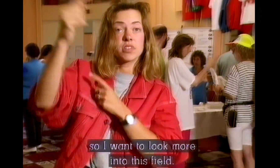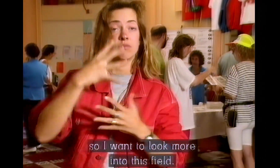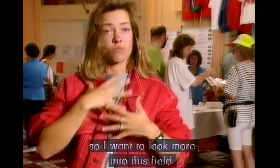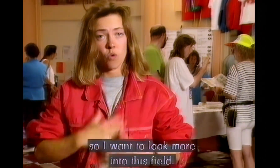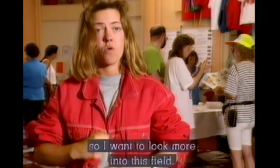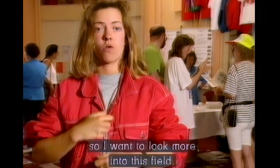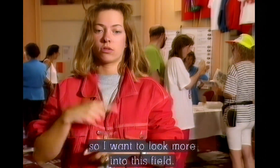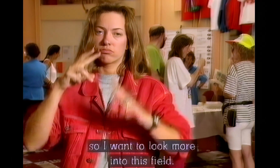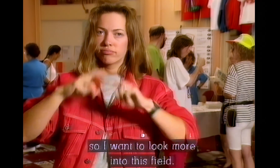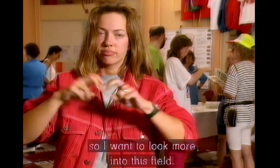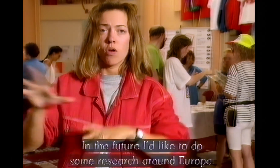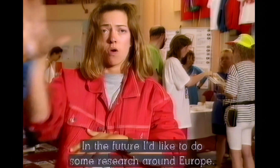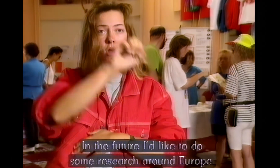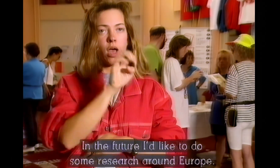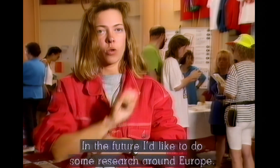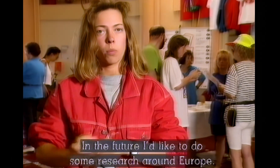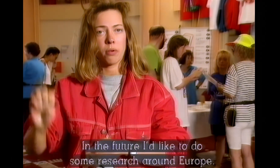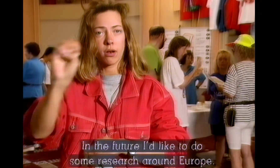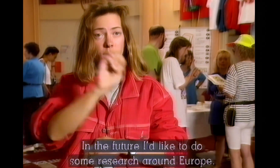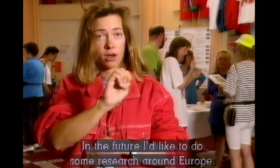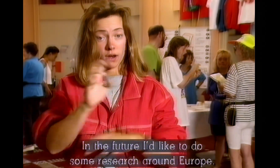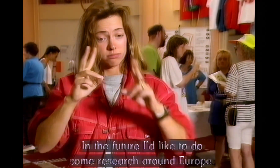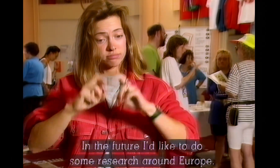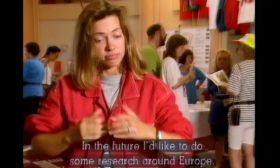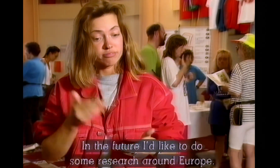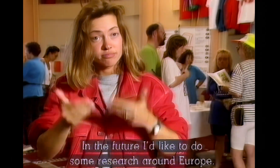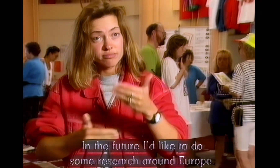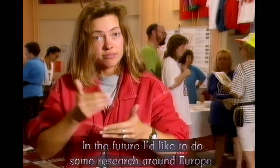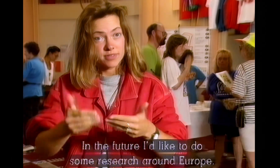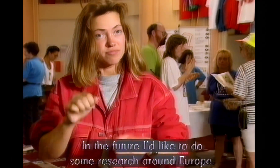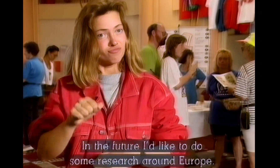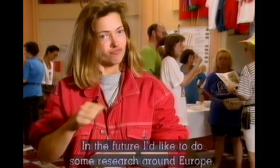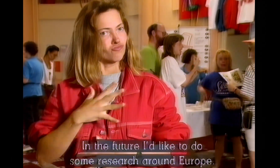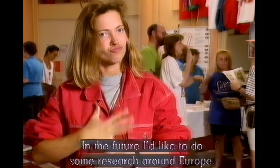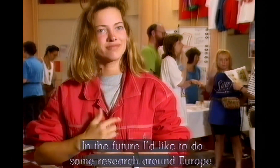field. And in the future, I'd like to do some research around Europe.